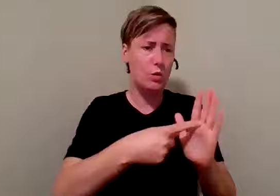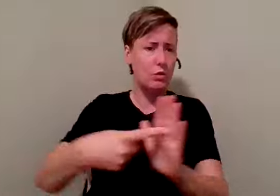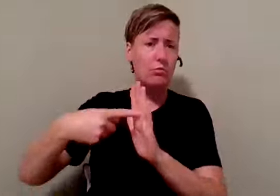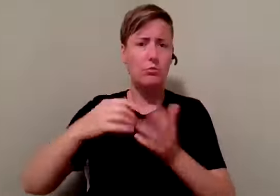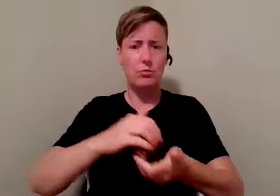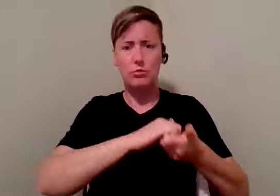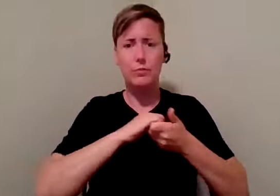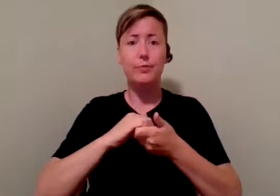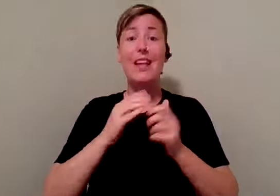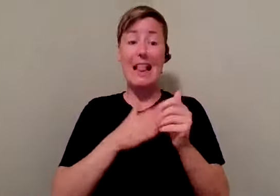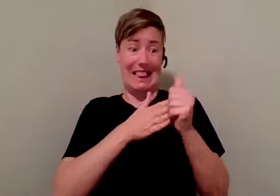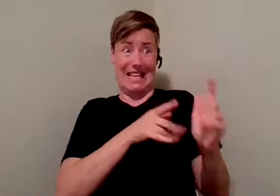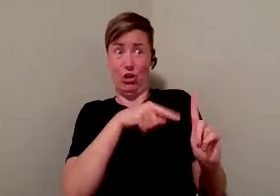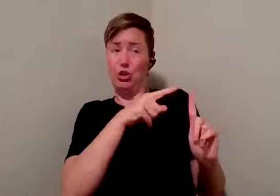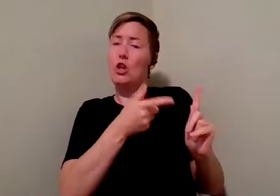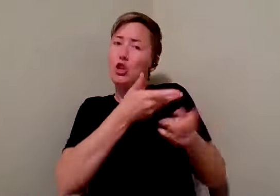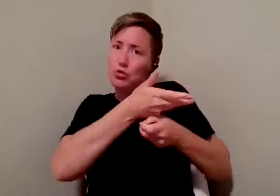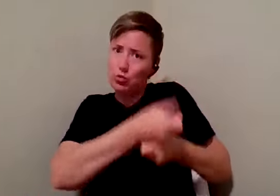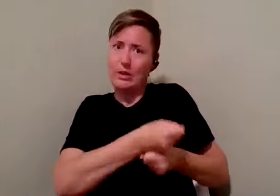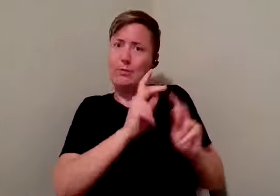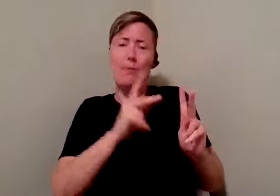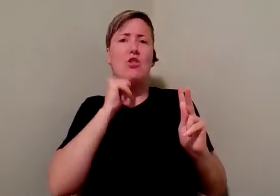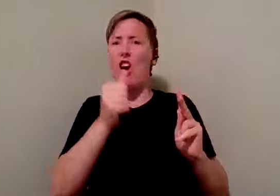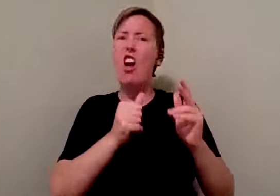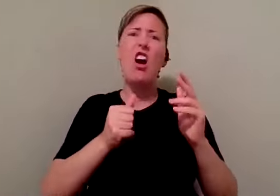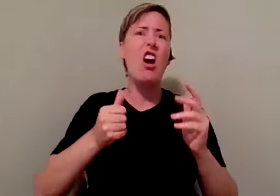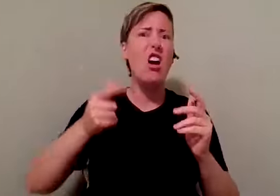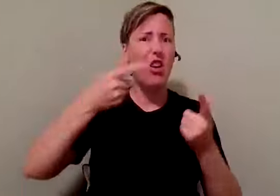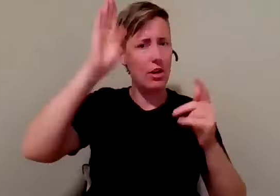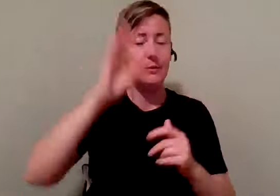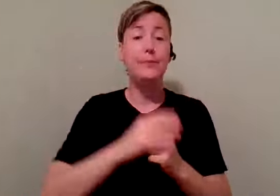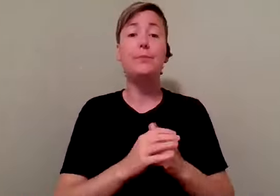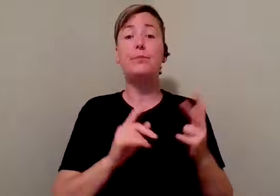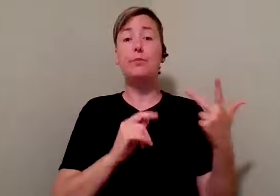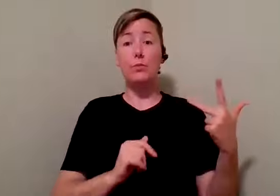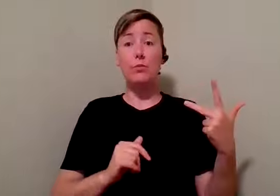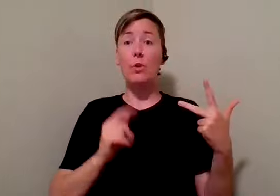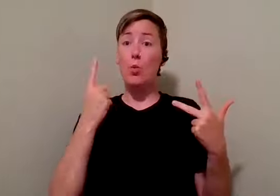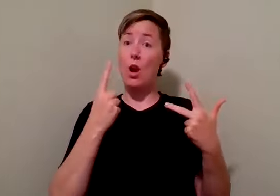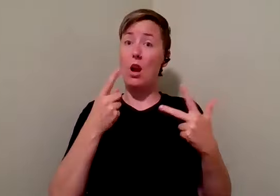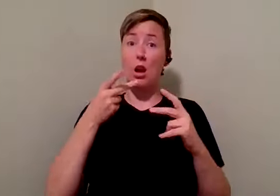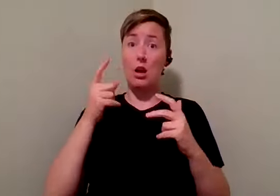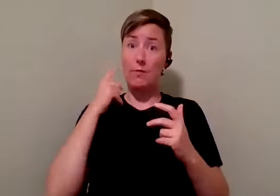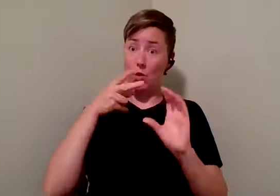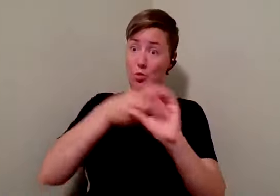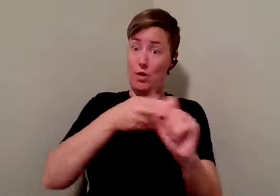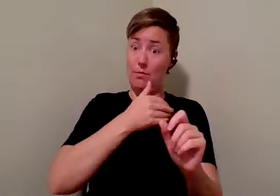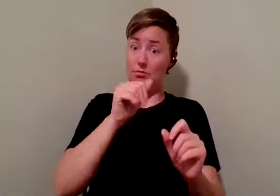they do not govern. 3, the only requirement for AA membership is a desire to stop drinking. 4, each group should